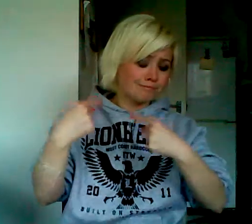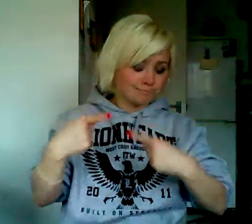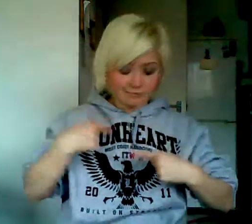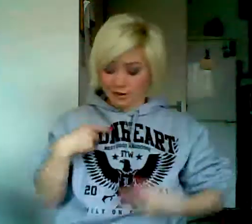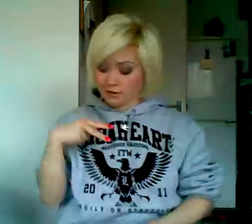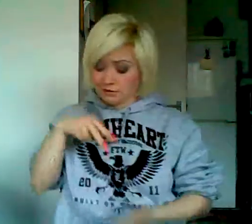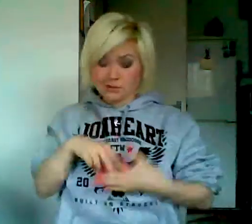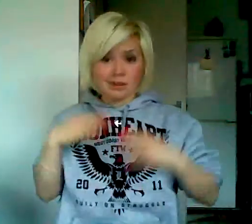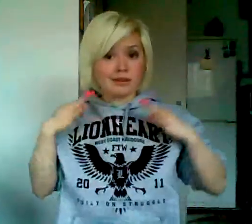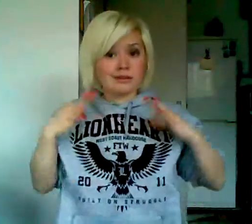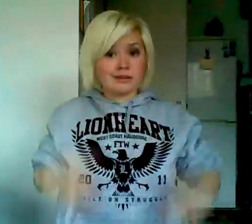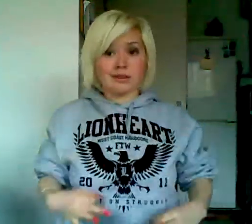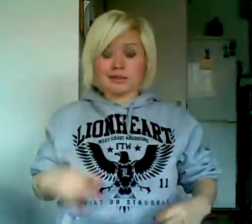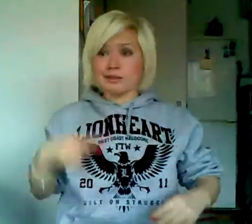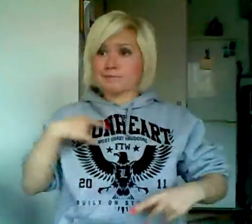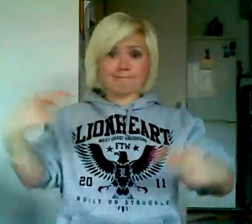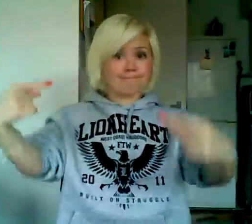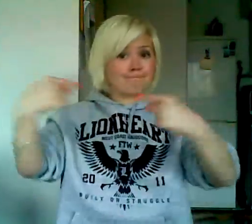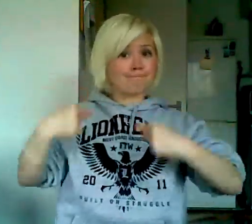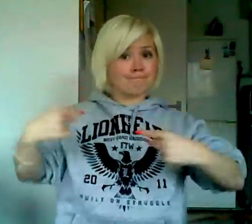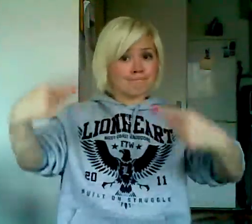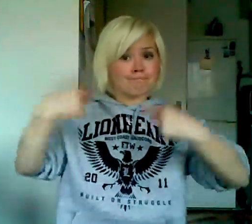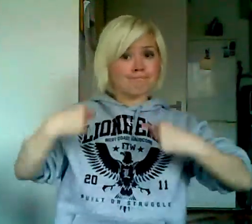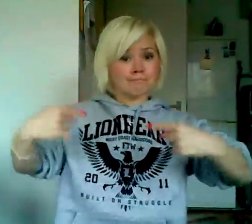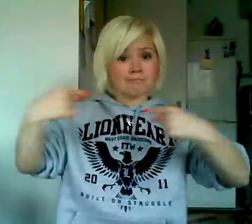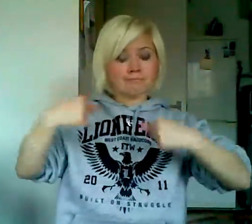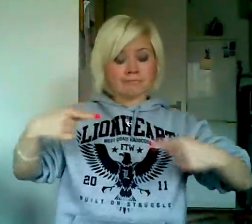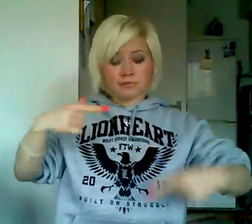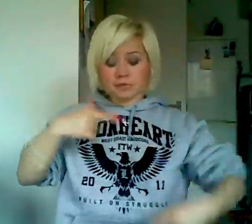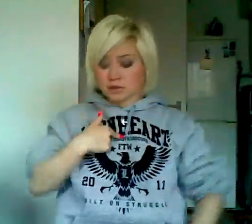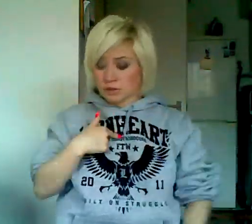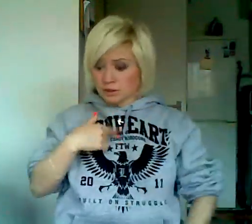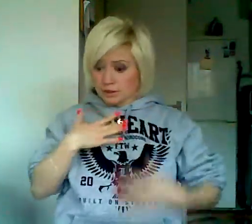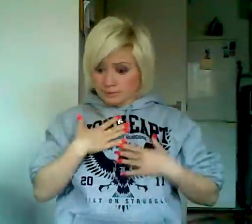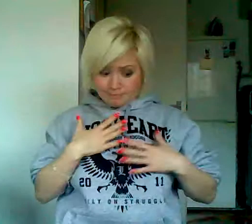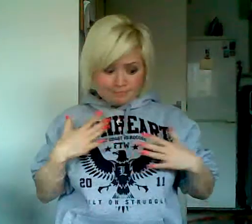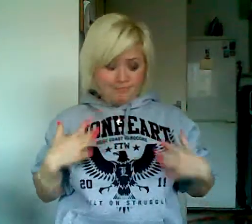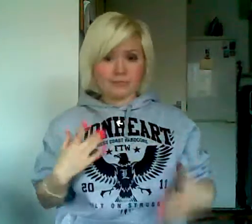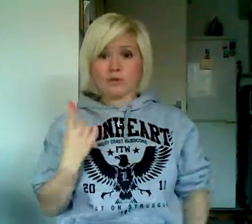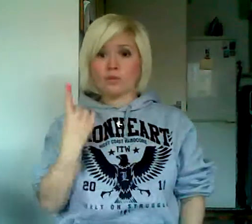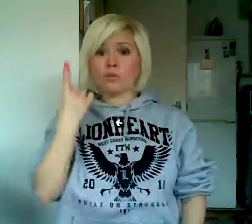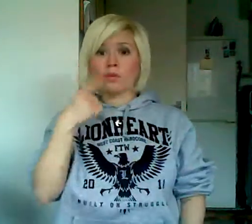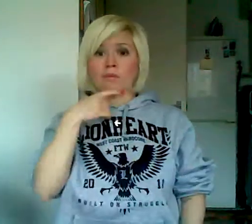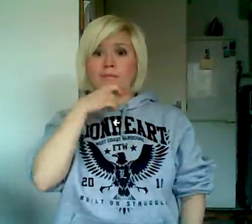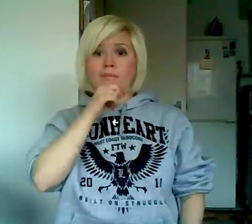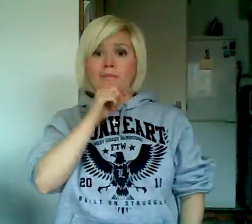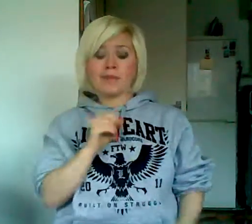And cute, to our surface, this one man's